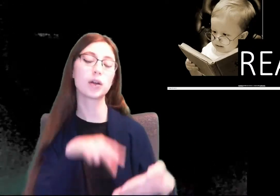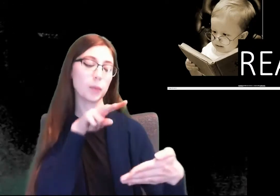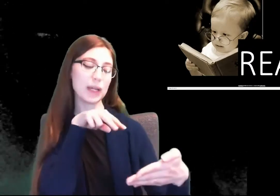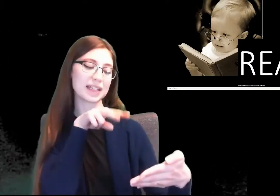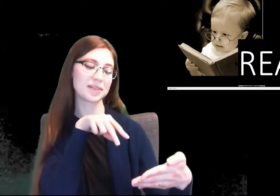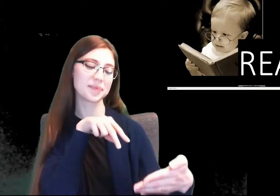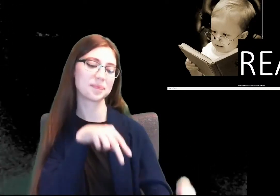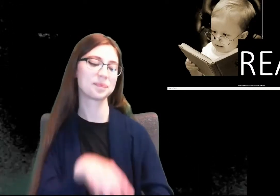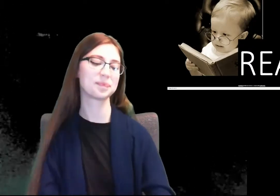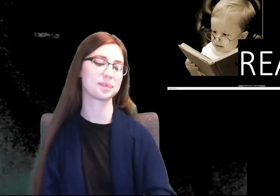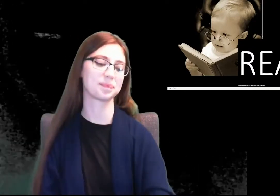Read.